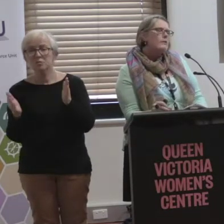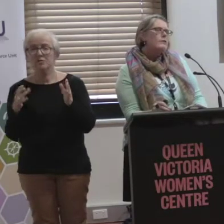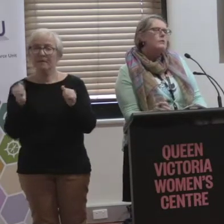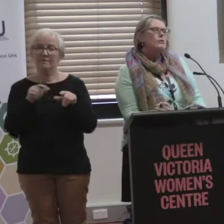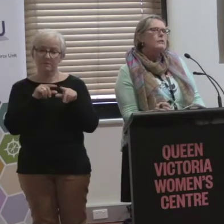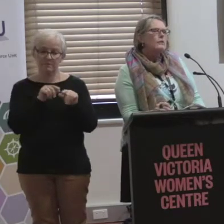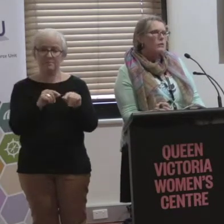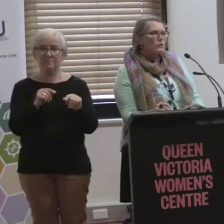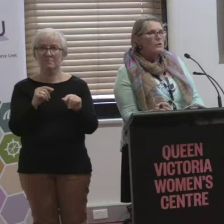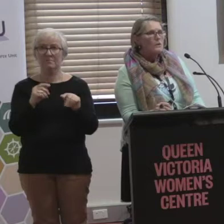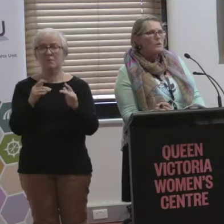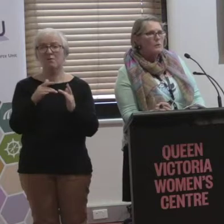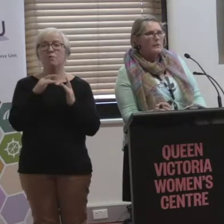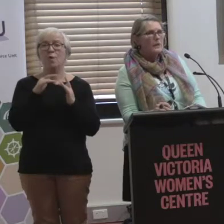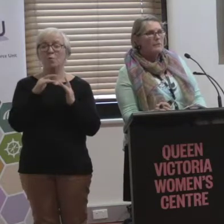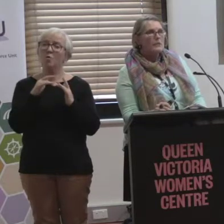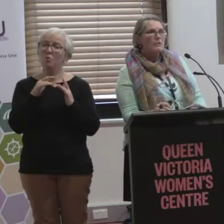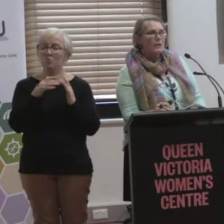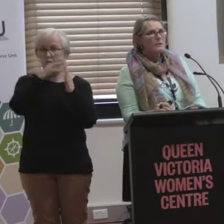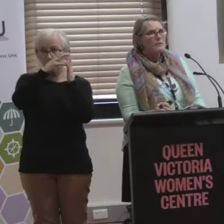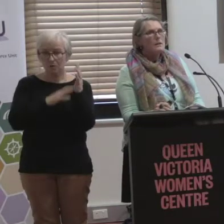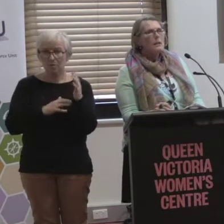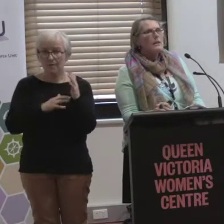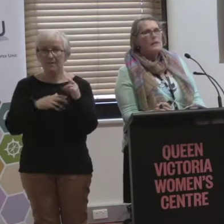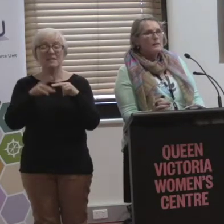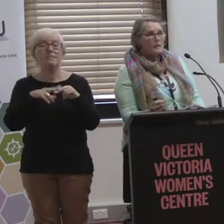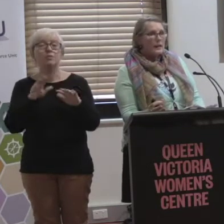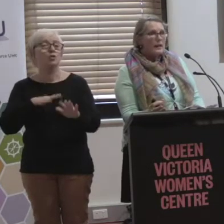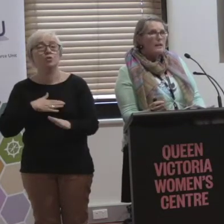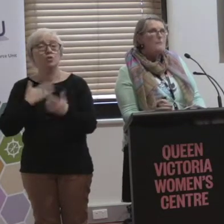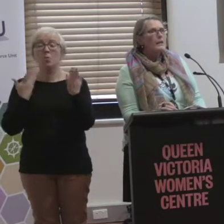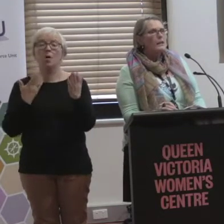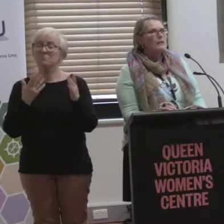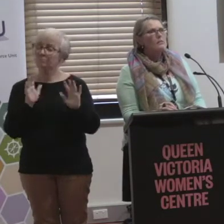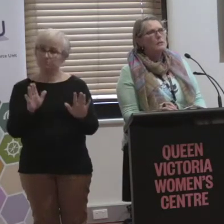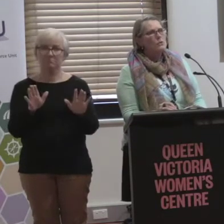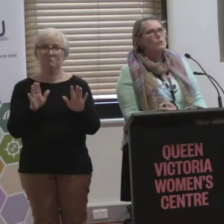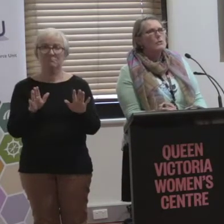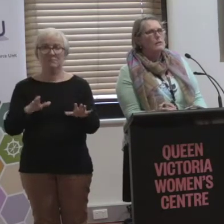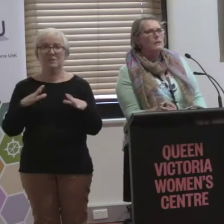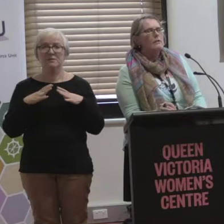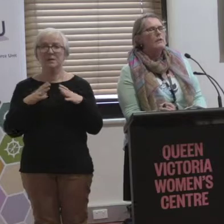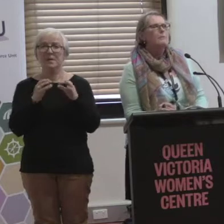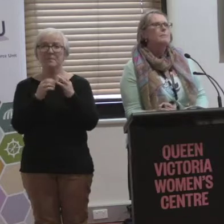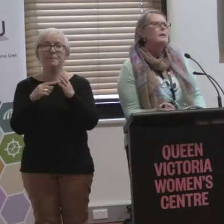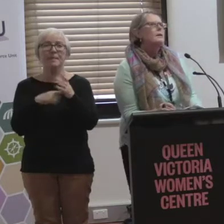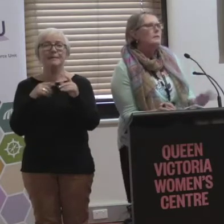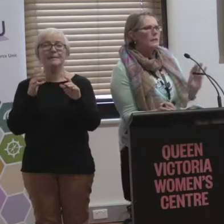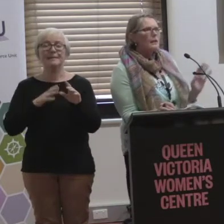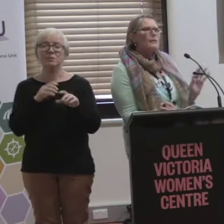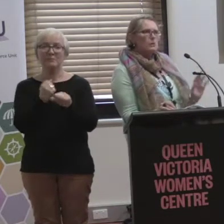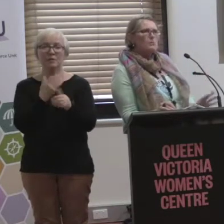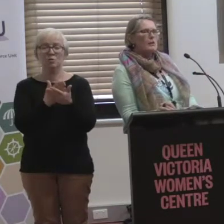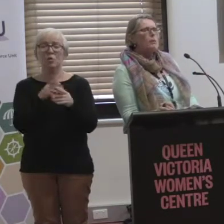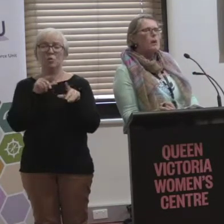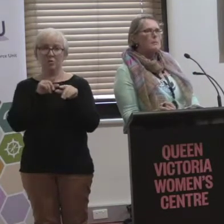requirements. So if someone chooses not to use the forms that have been created, then that's okay, but they need to make sure that they've